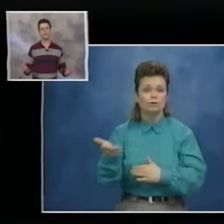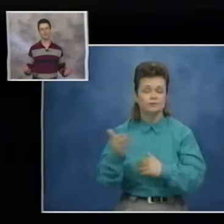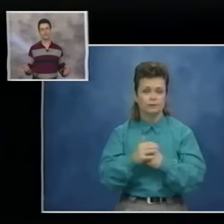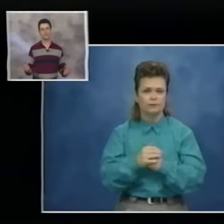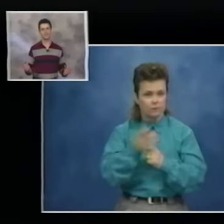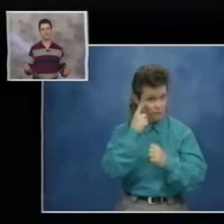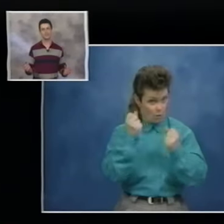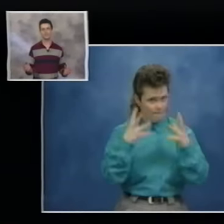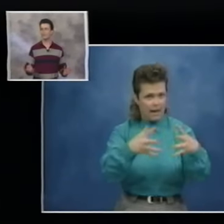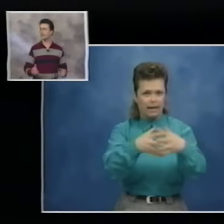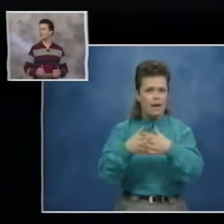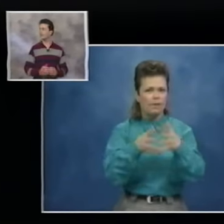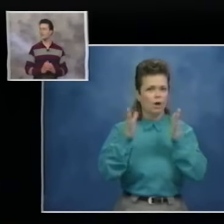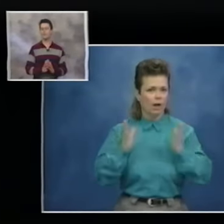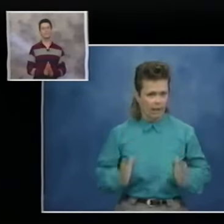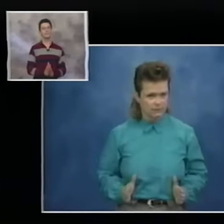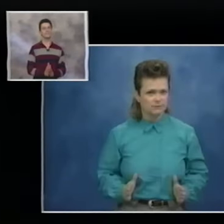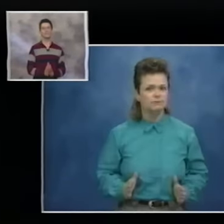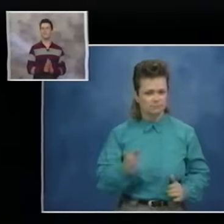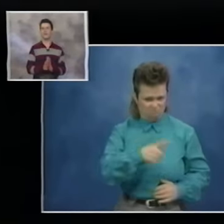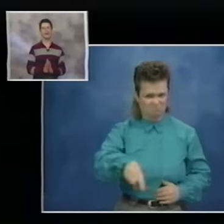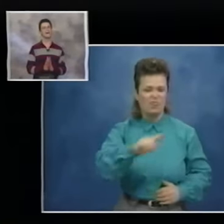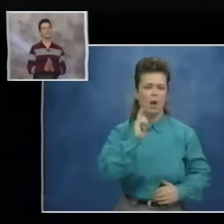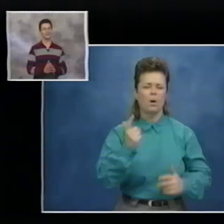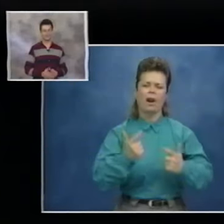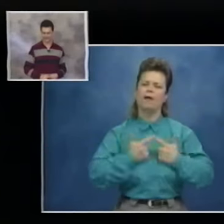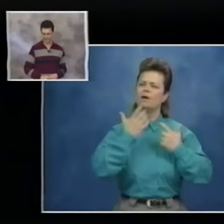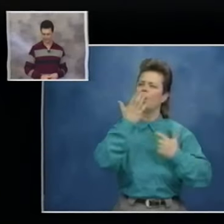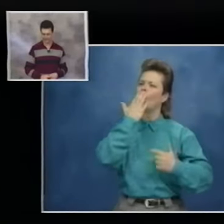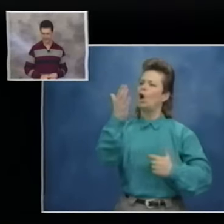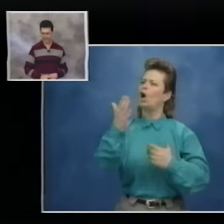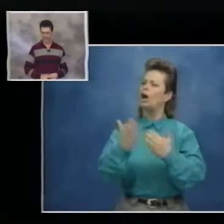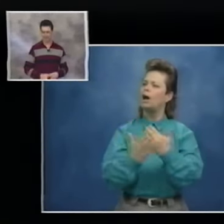many Americans, they were living the high life.